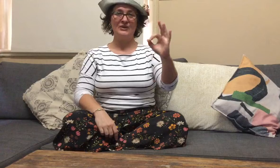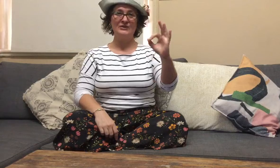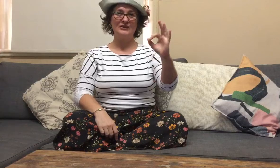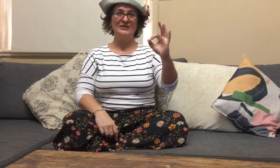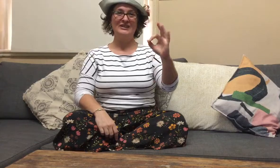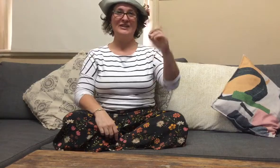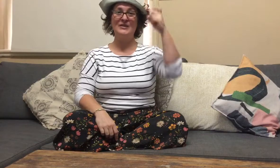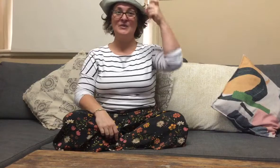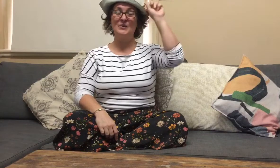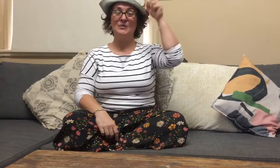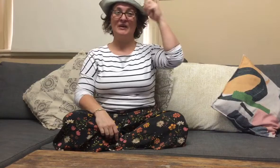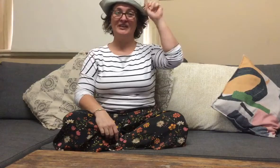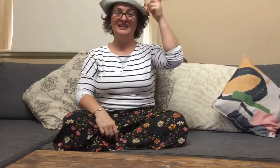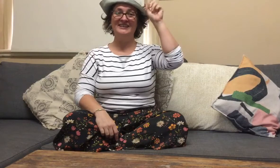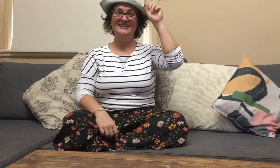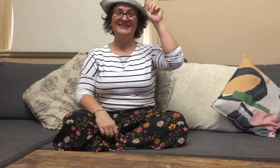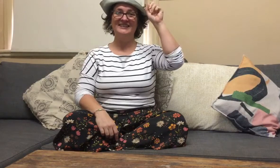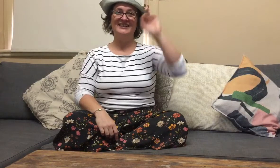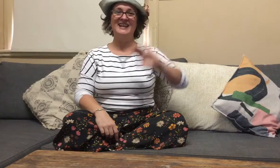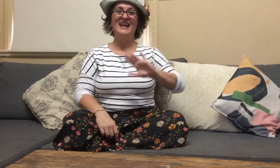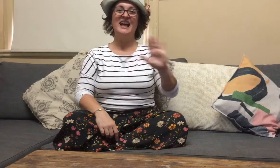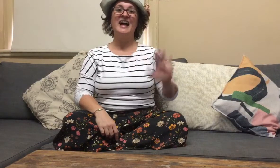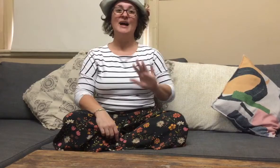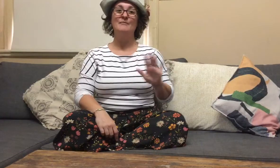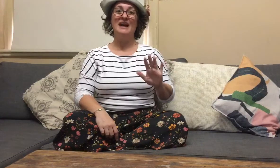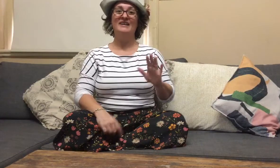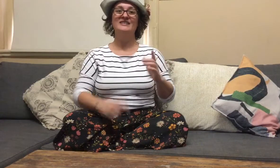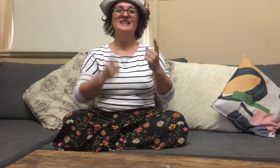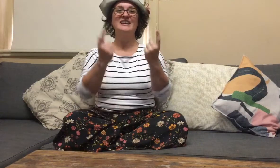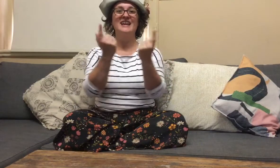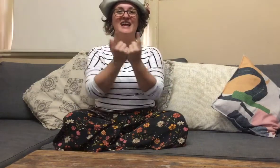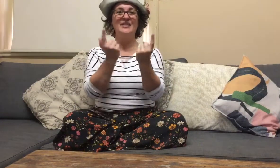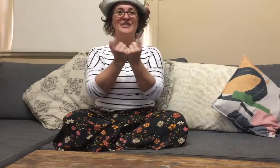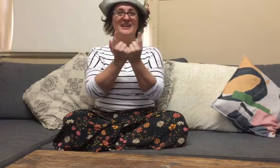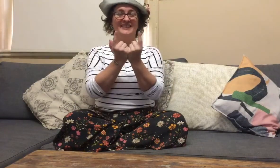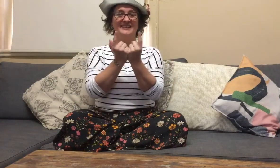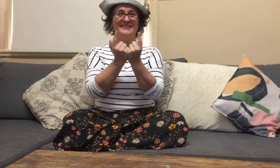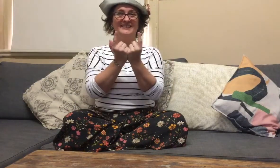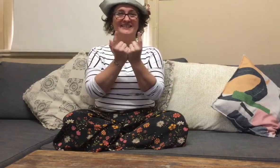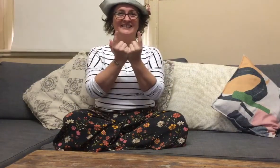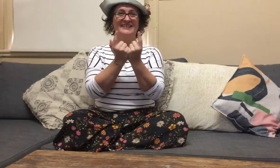Don't worry about a thing,